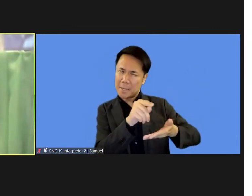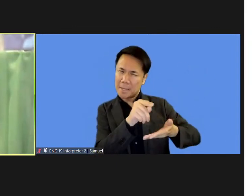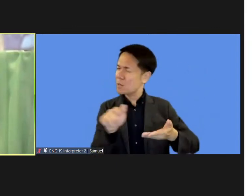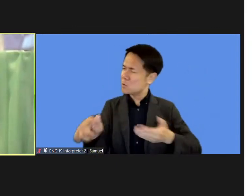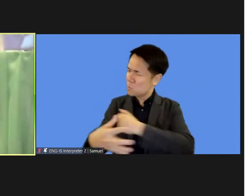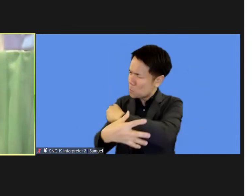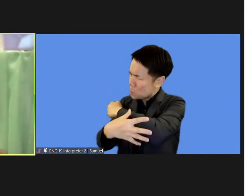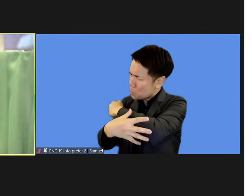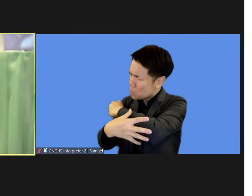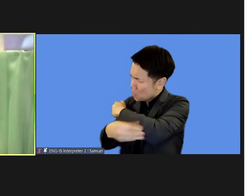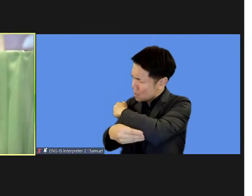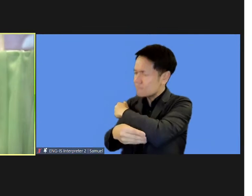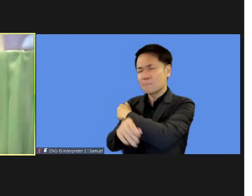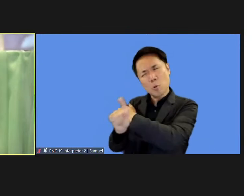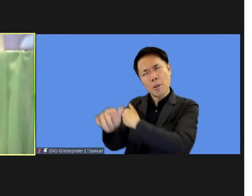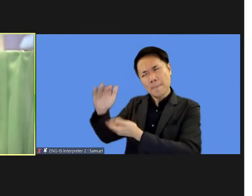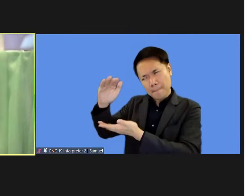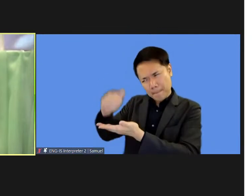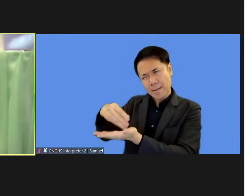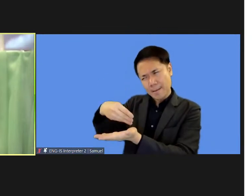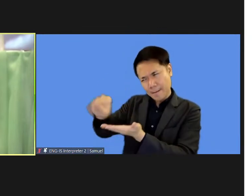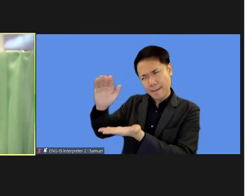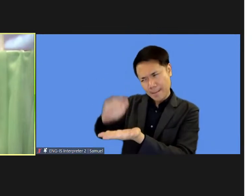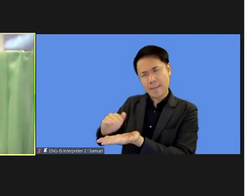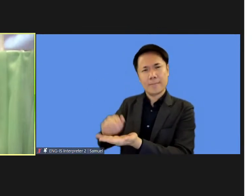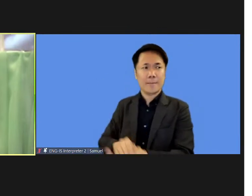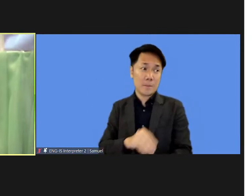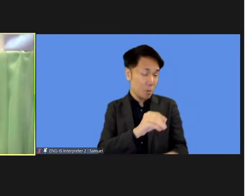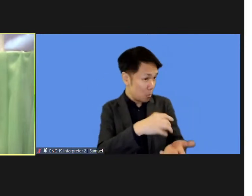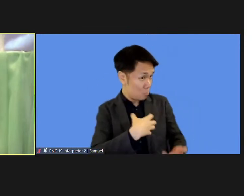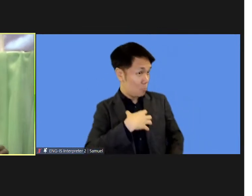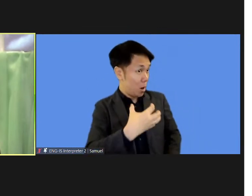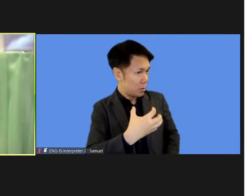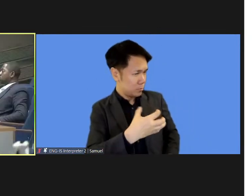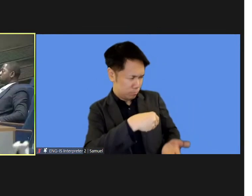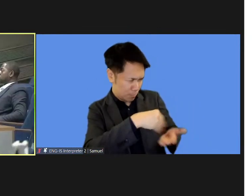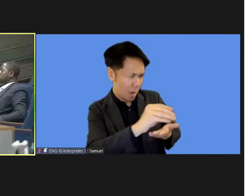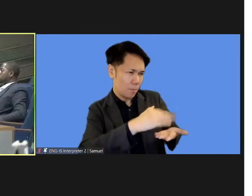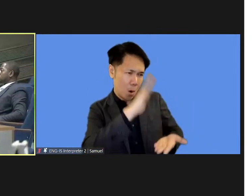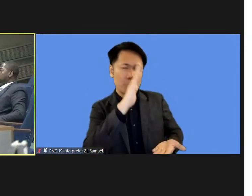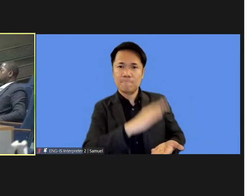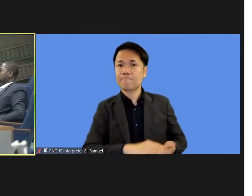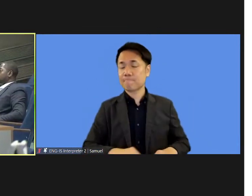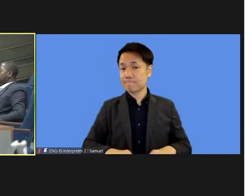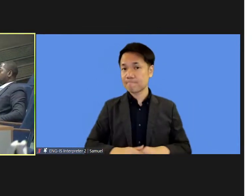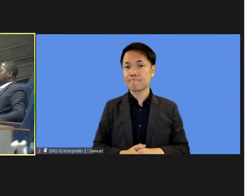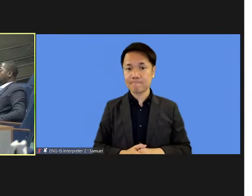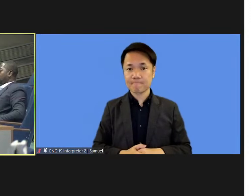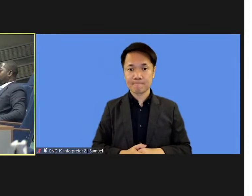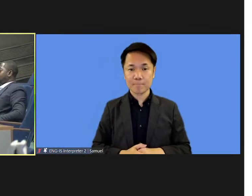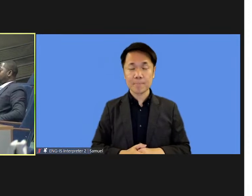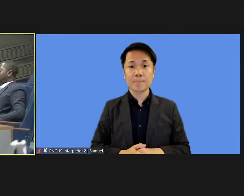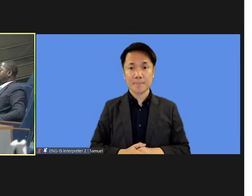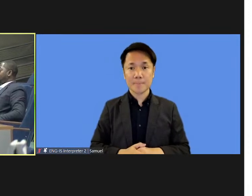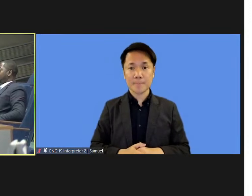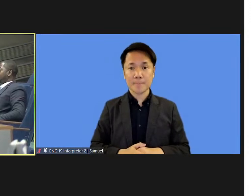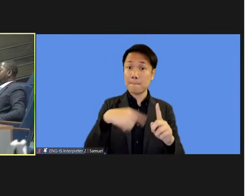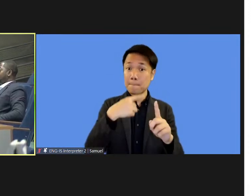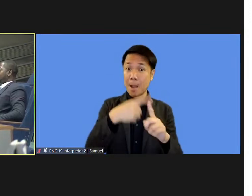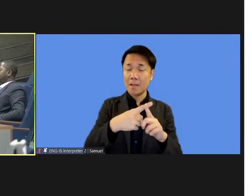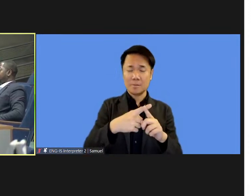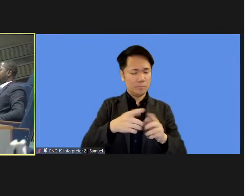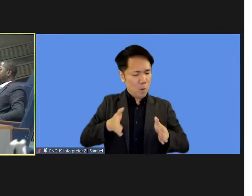of energy access. And then the issue of infrastructure was also